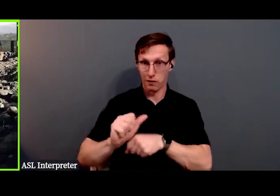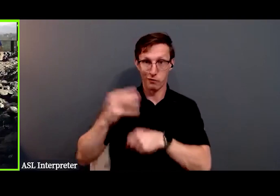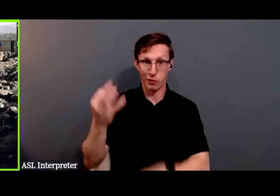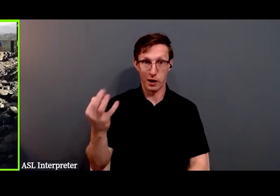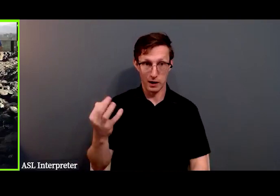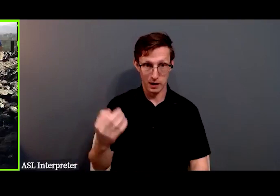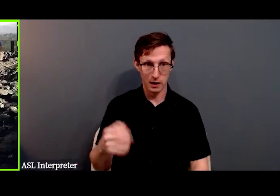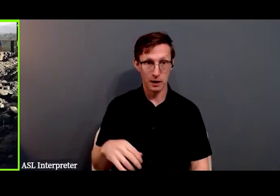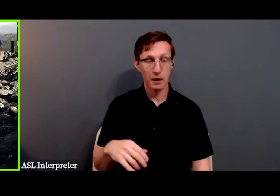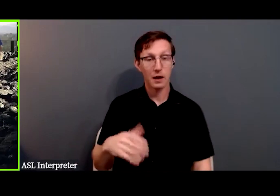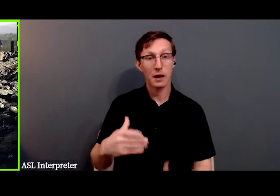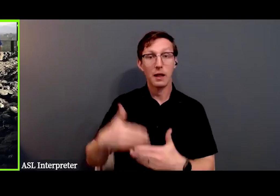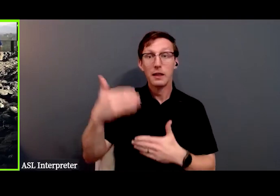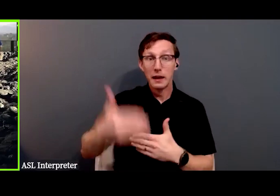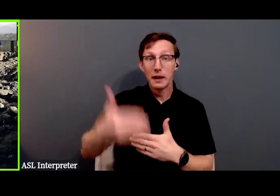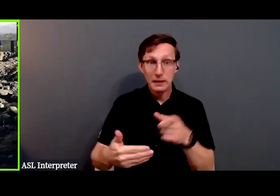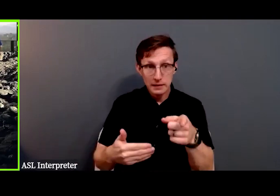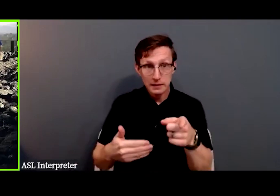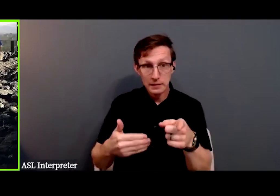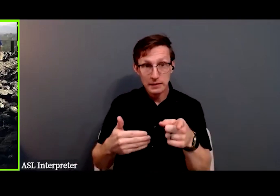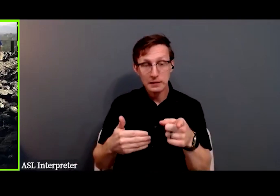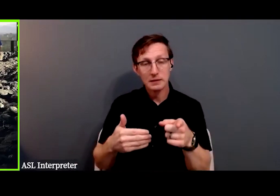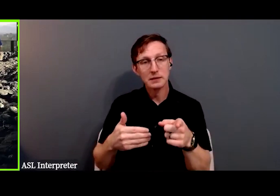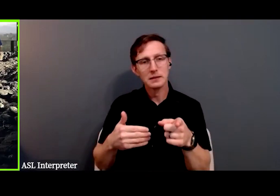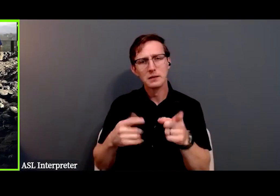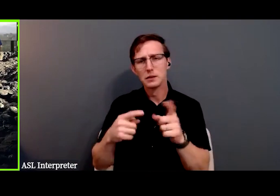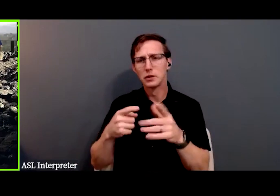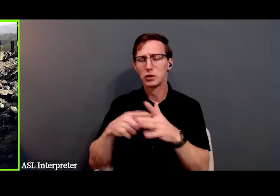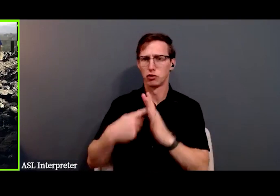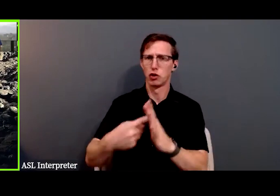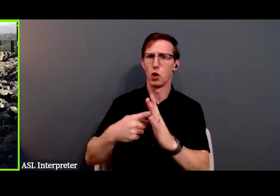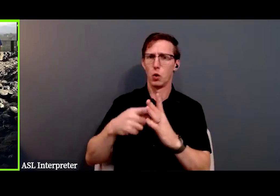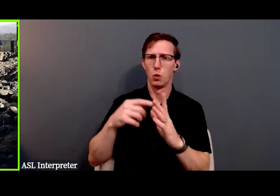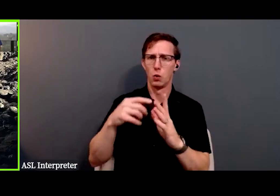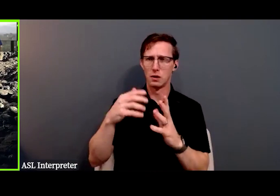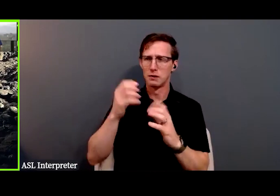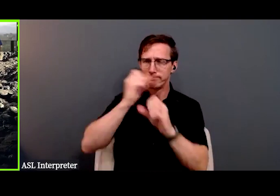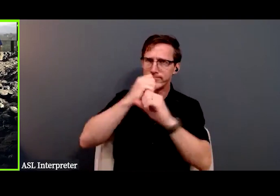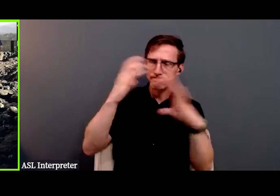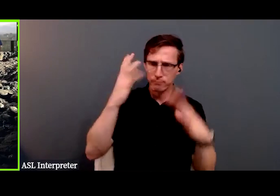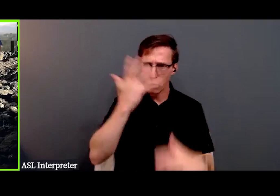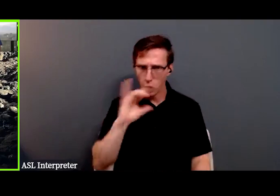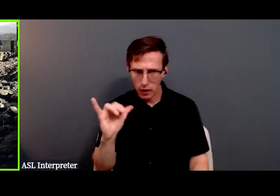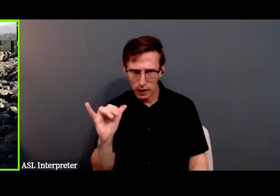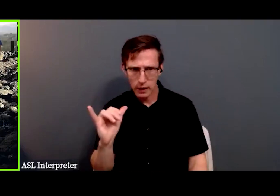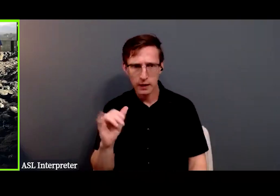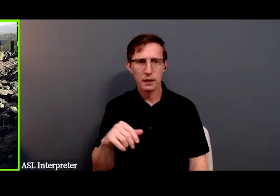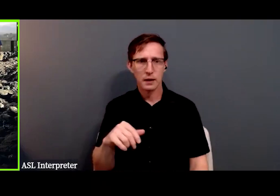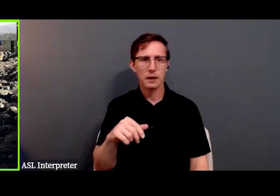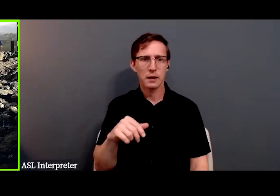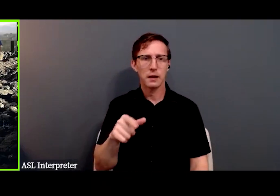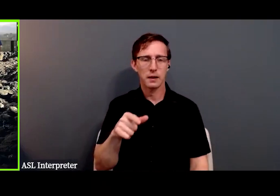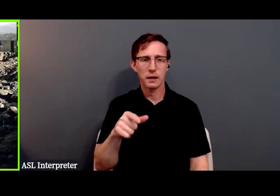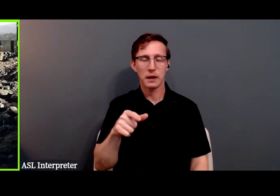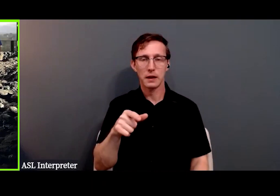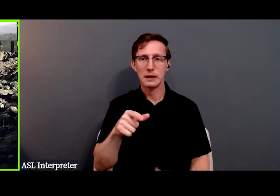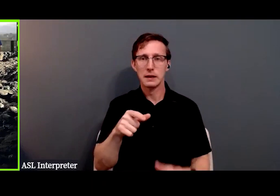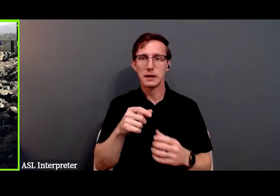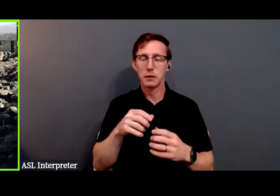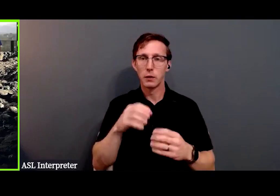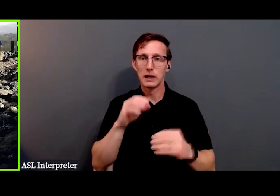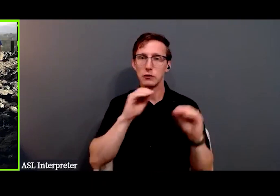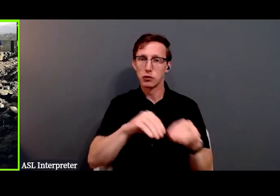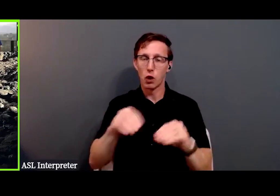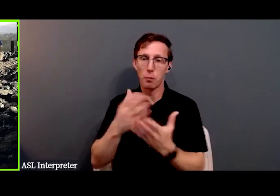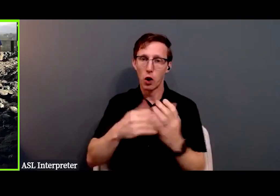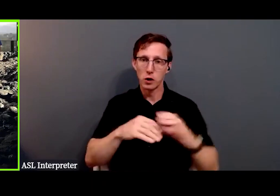And this next image is a little bit to give some context of what that looks like. So a joint and a line is installed incrementally. The red circle